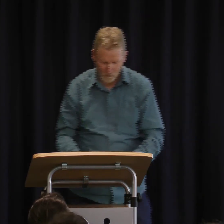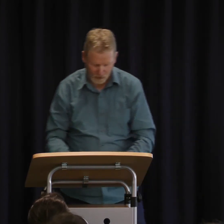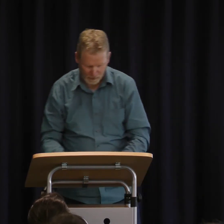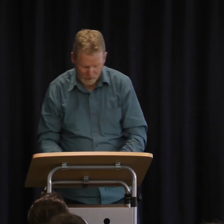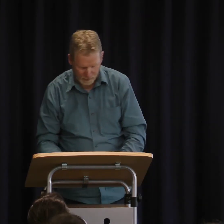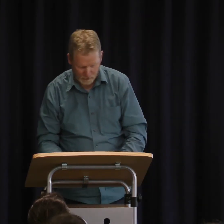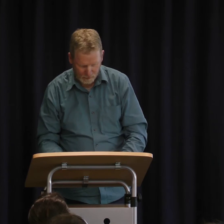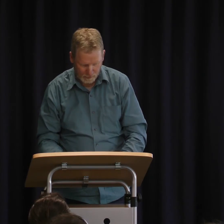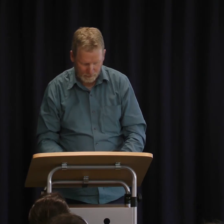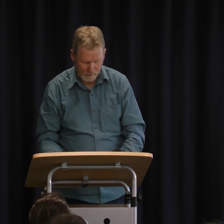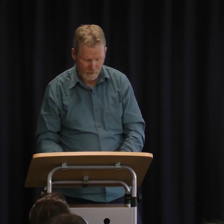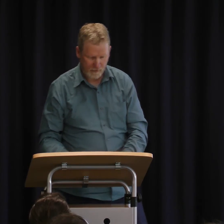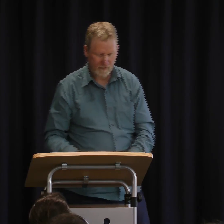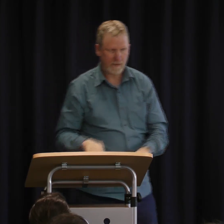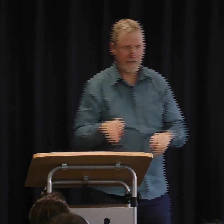the first international conference that happened in Australia.